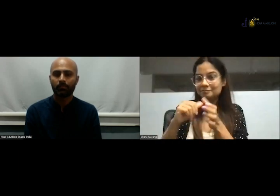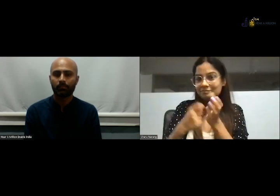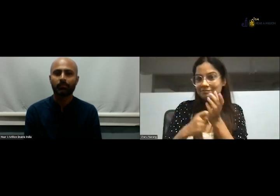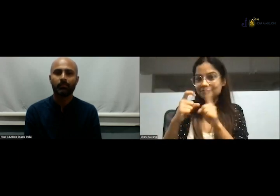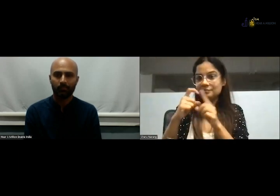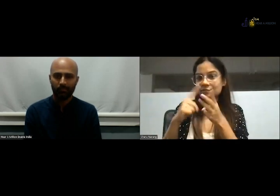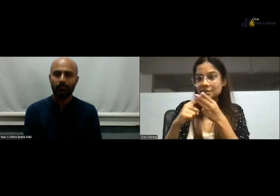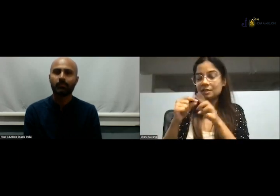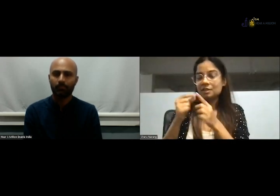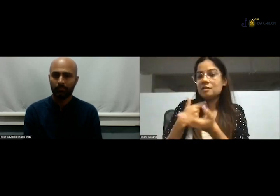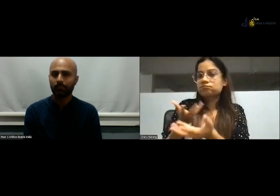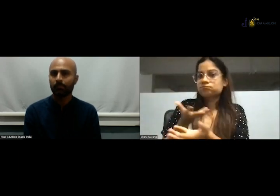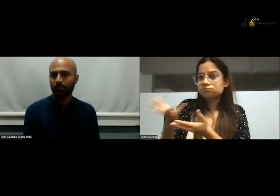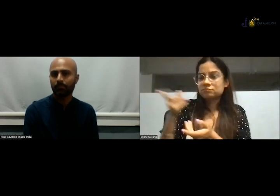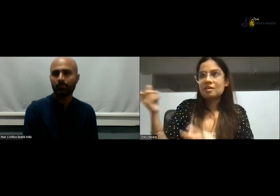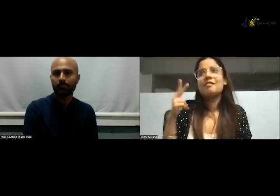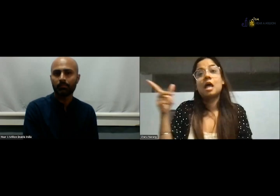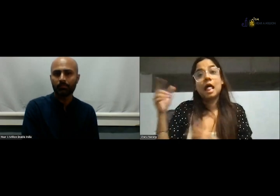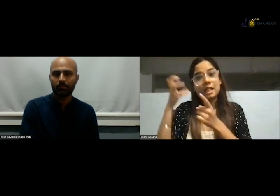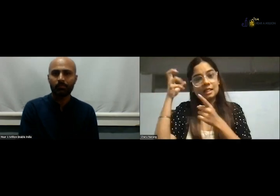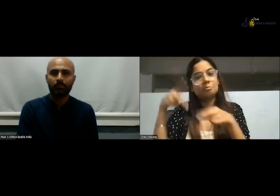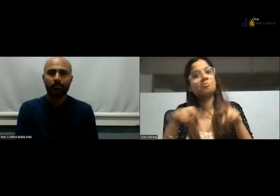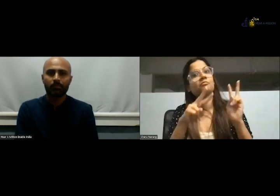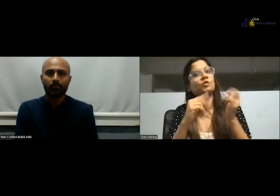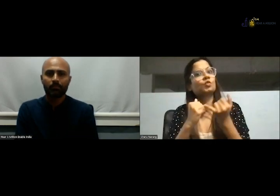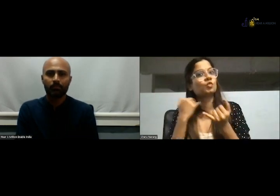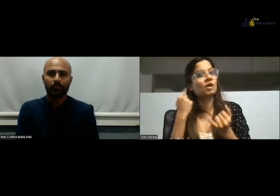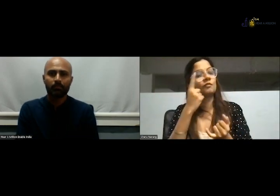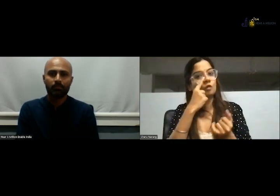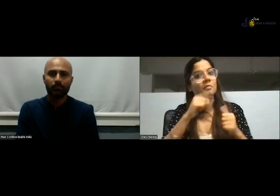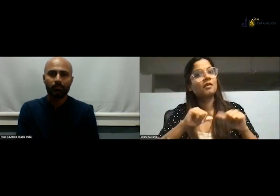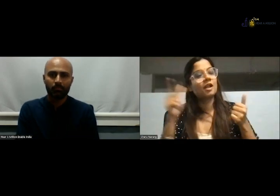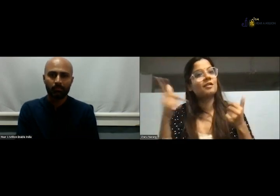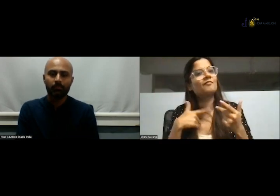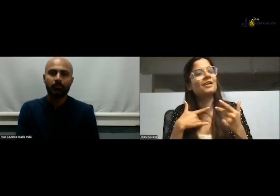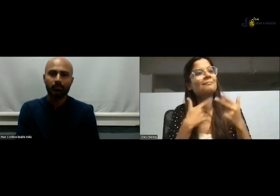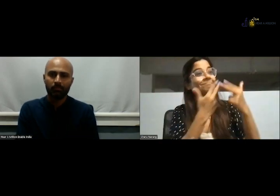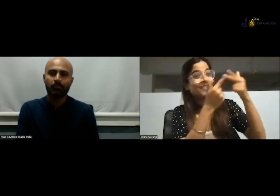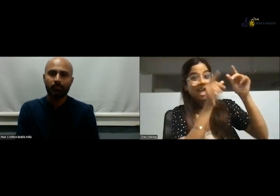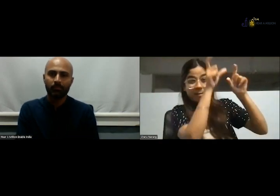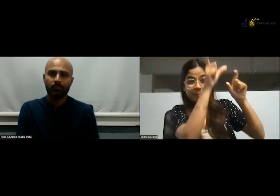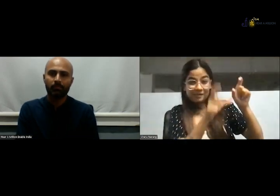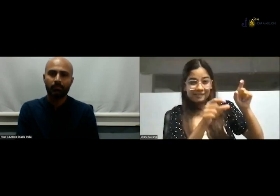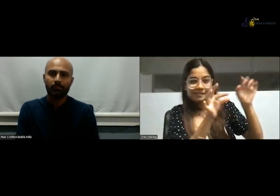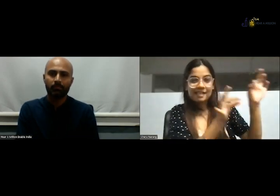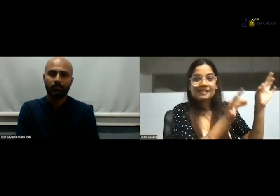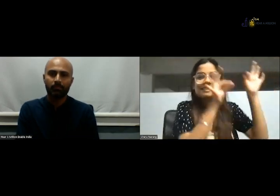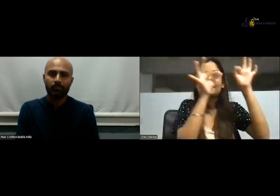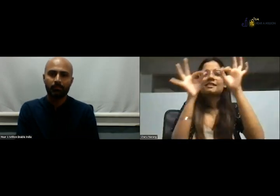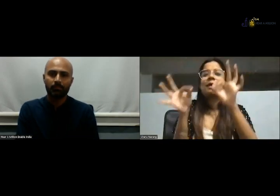One last thing I would like to add, that what Hardeep and I